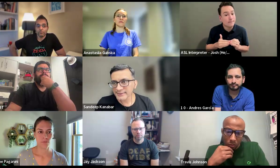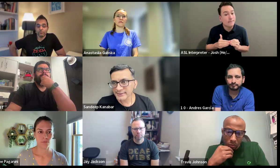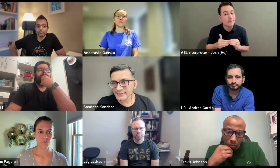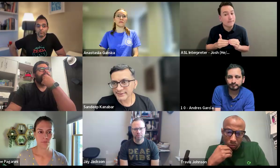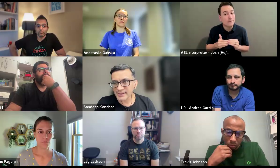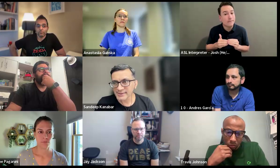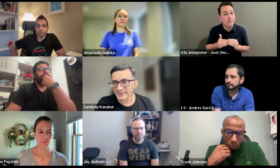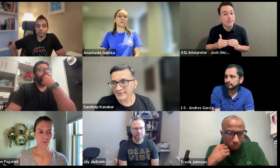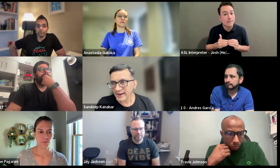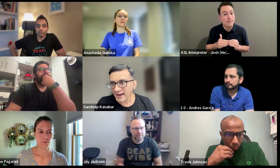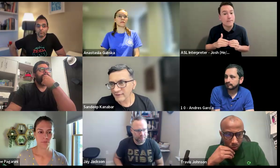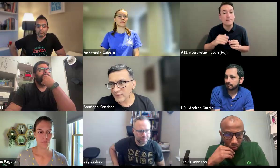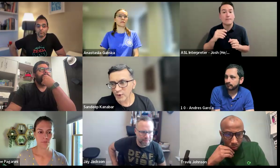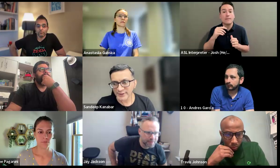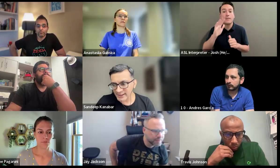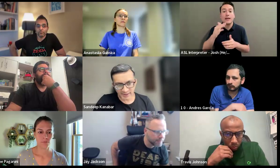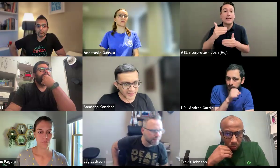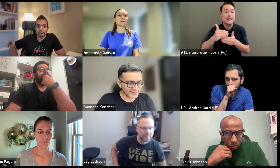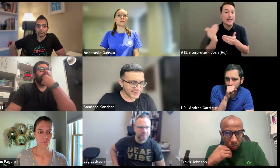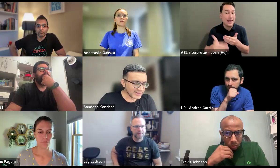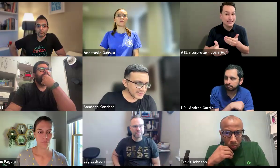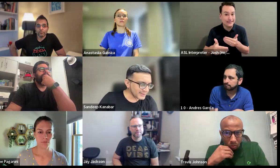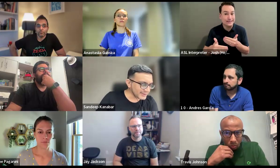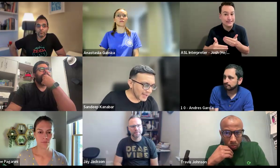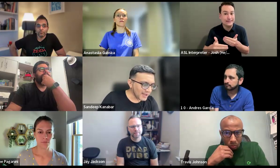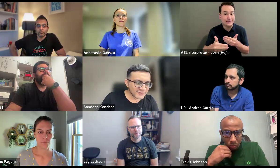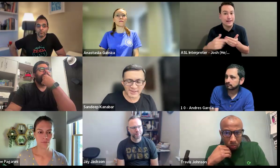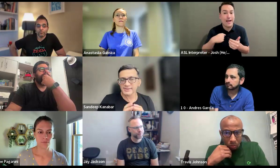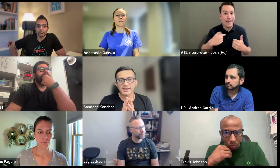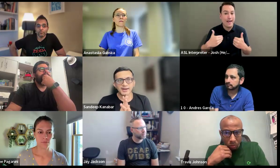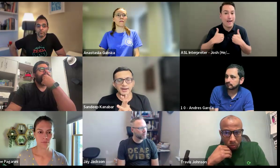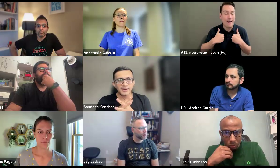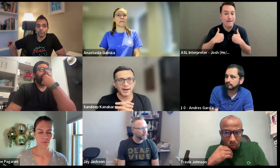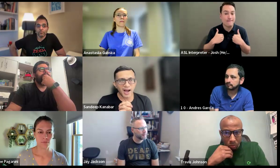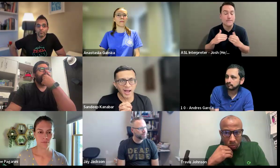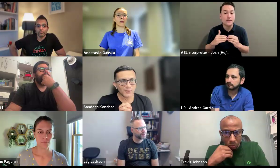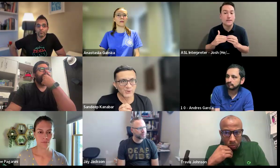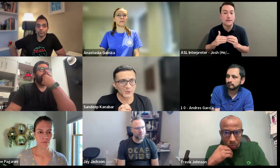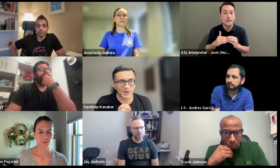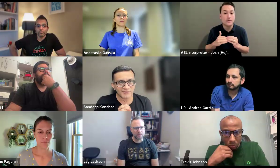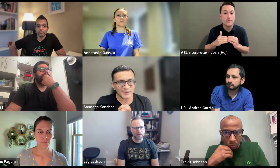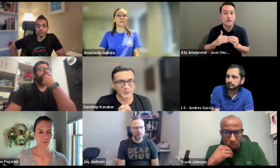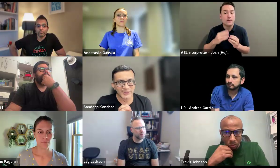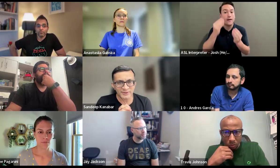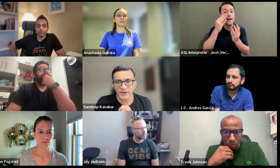And the next thing that I have on the next thing that I have is I was to travel to